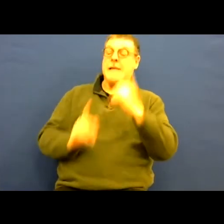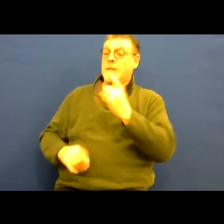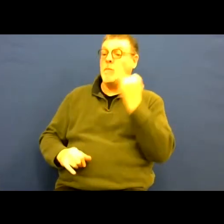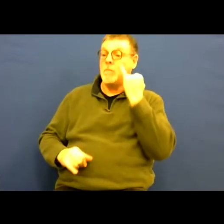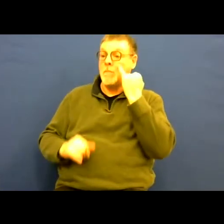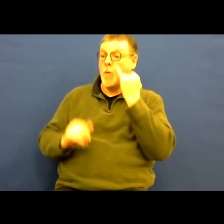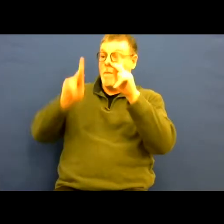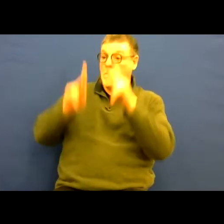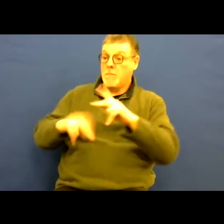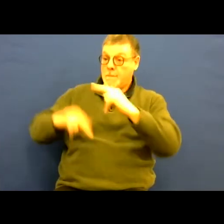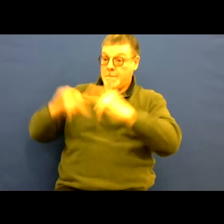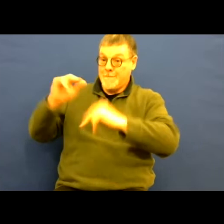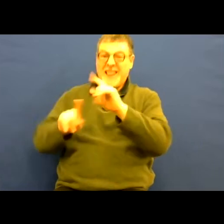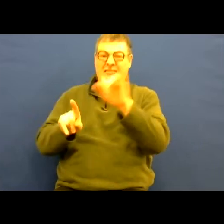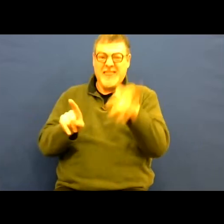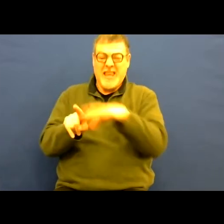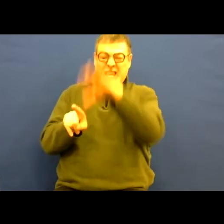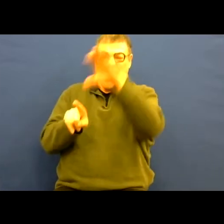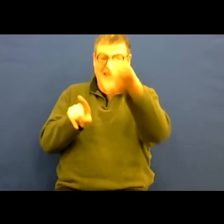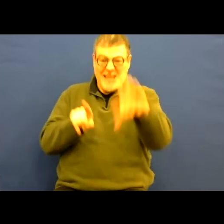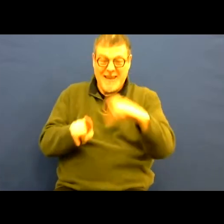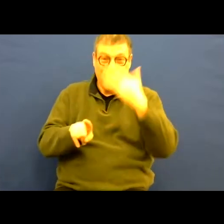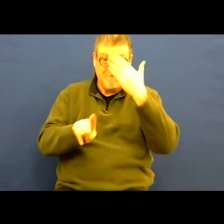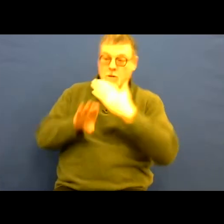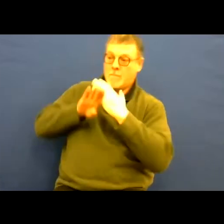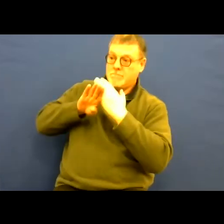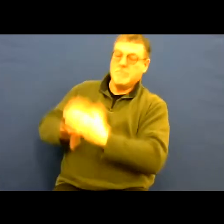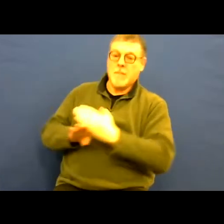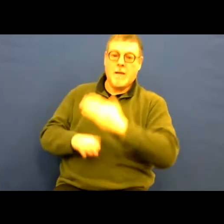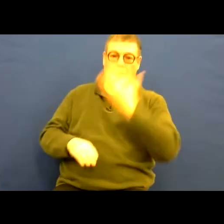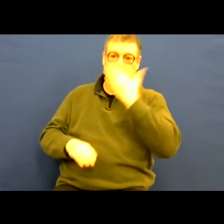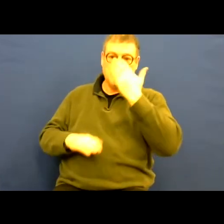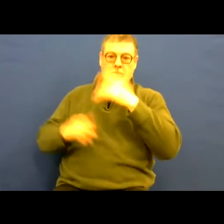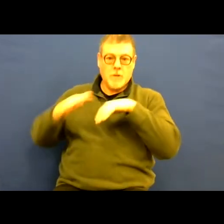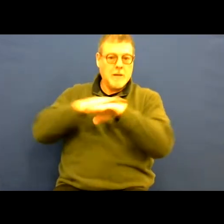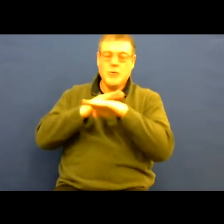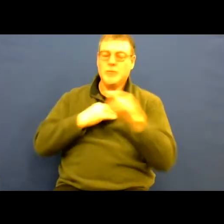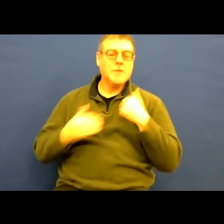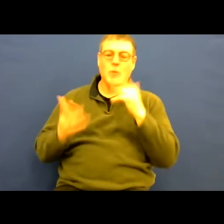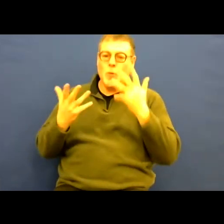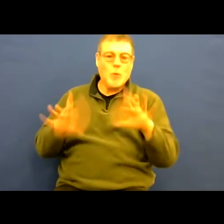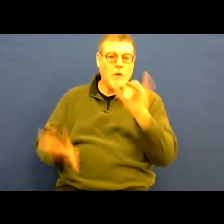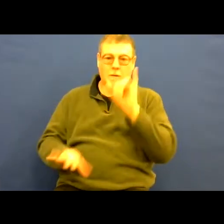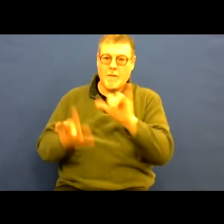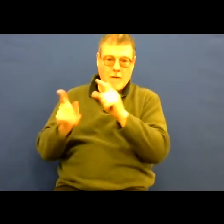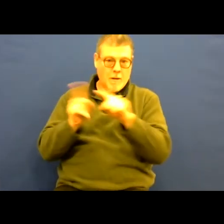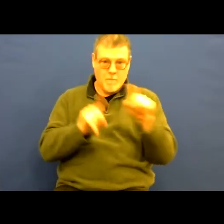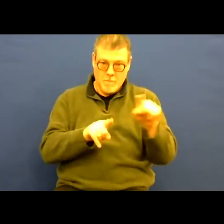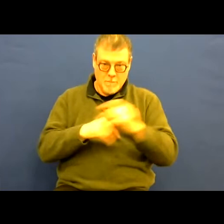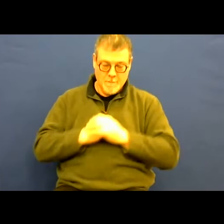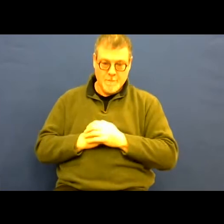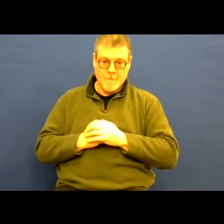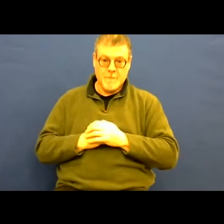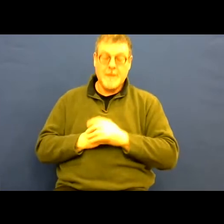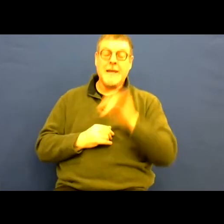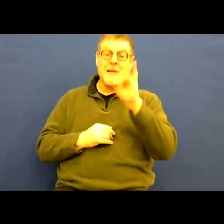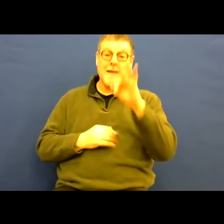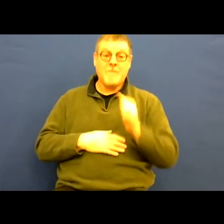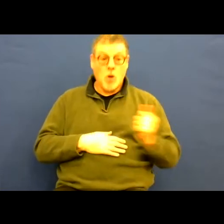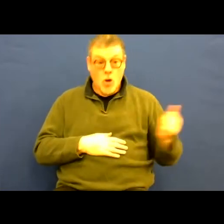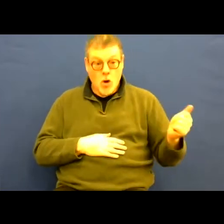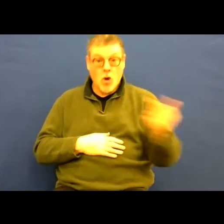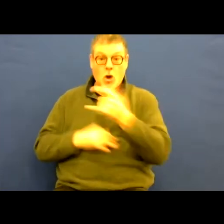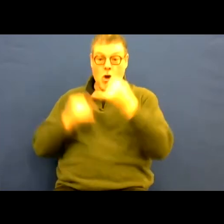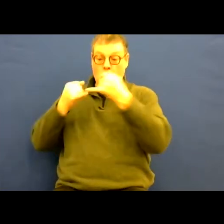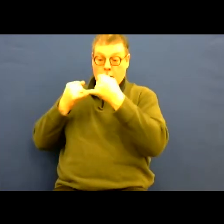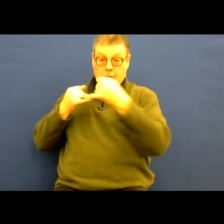building and someone else puts another building right in front and blocks their front entrance. So whereas it treats all the property